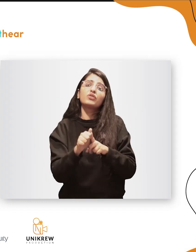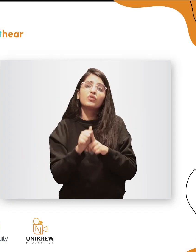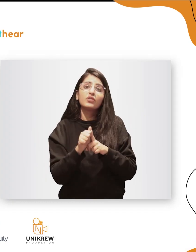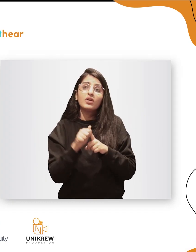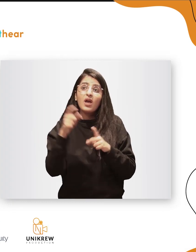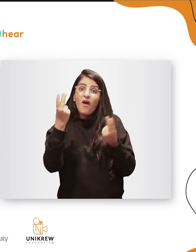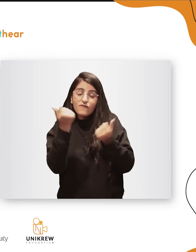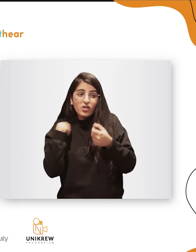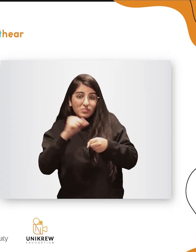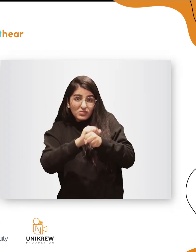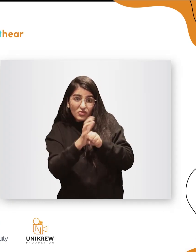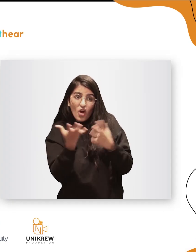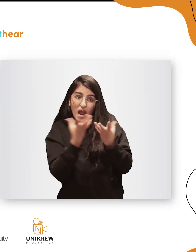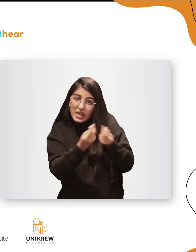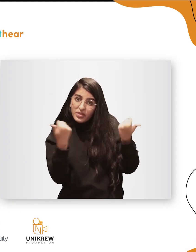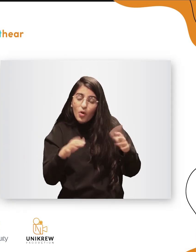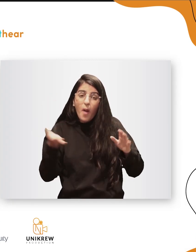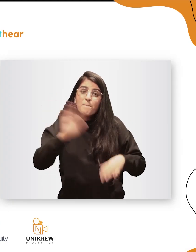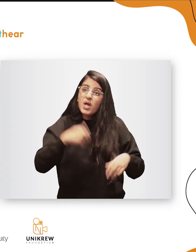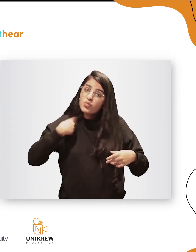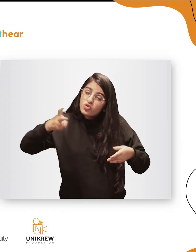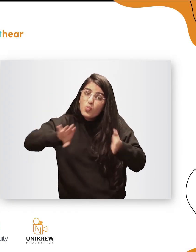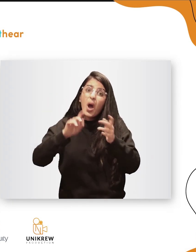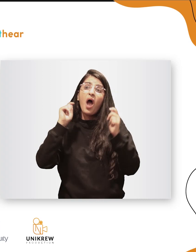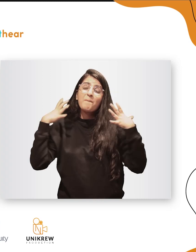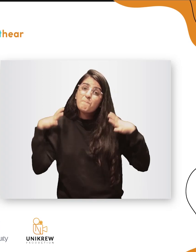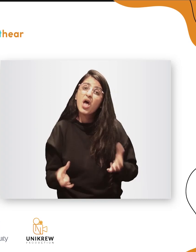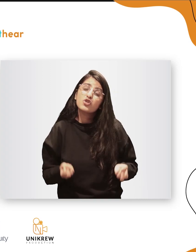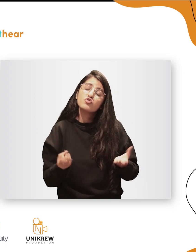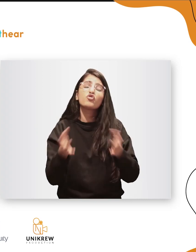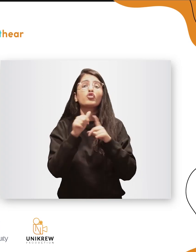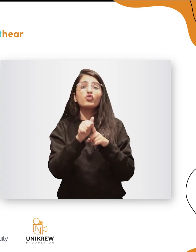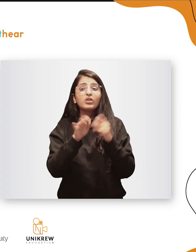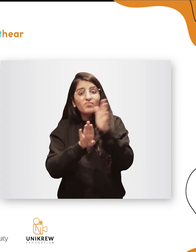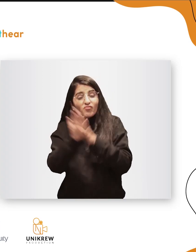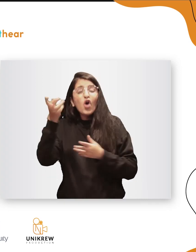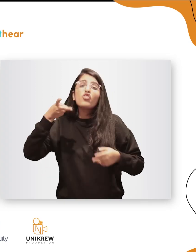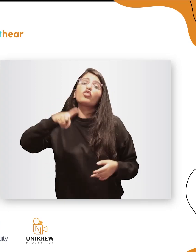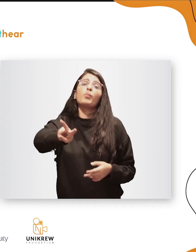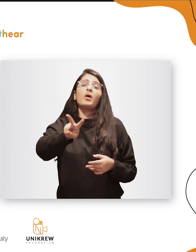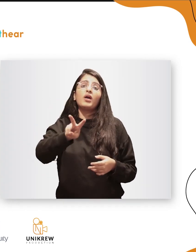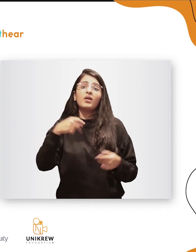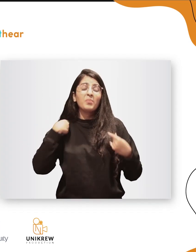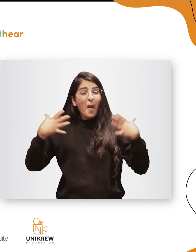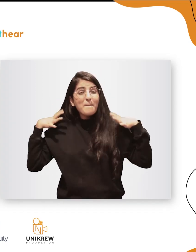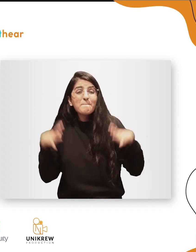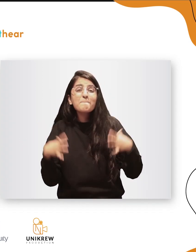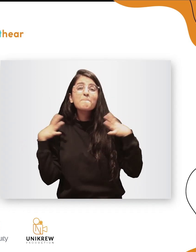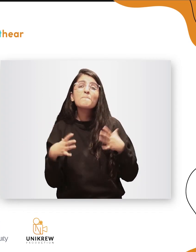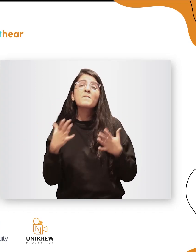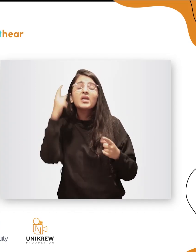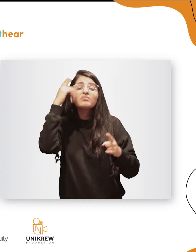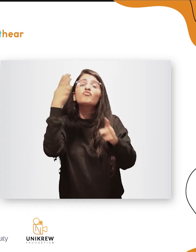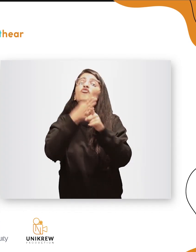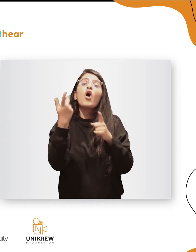really coming out of this, we really need to rebuild ourselves, so to speak. And in doing that, our effort should